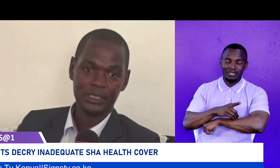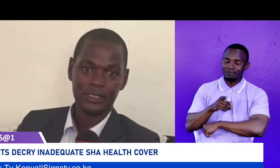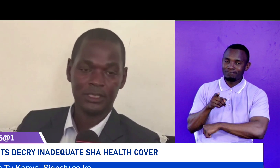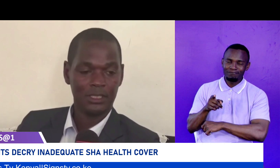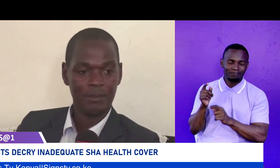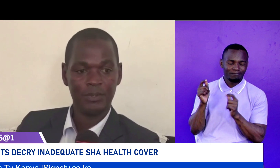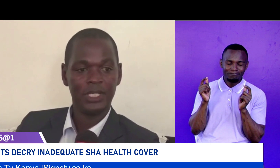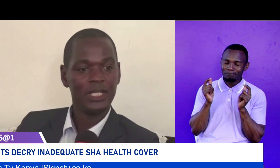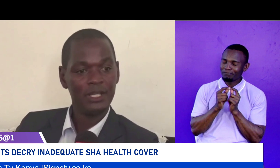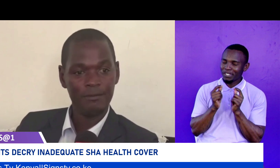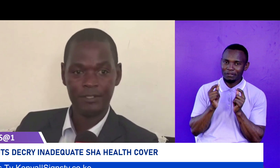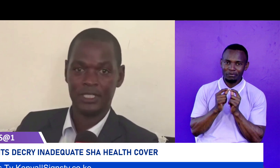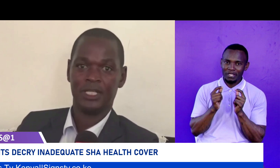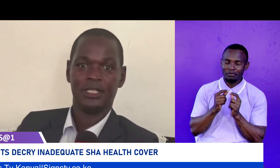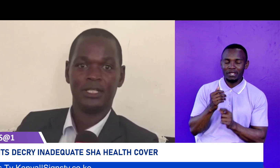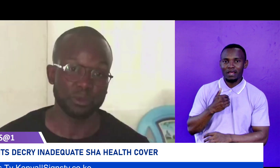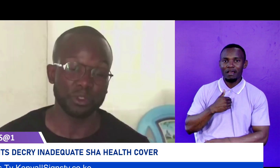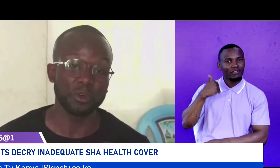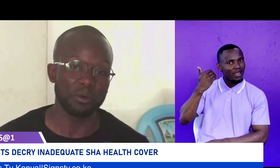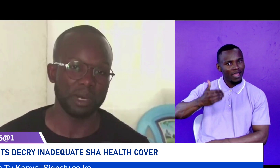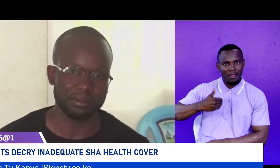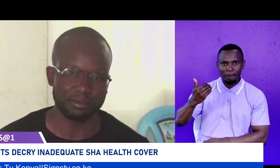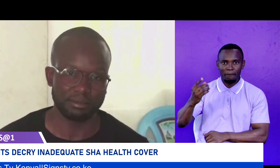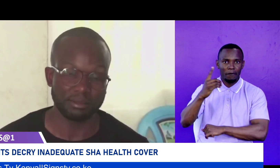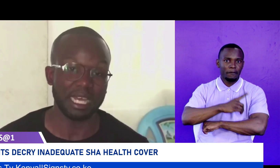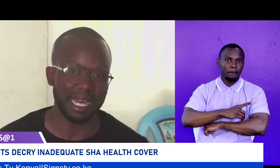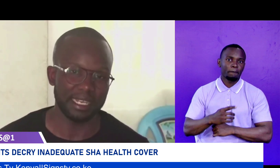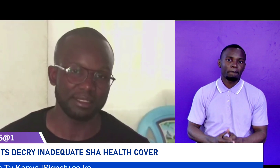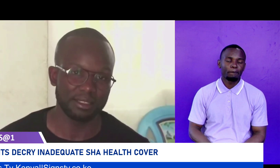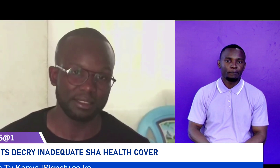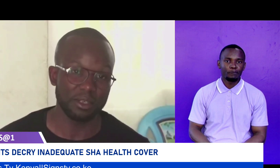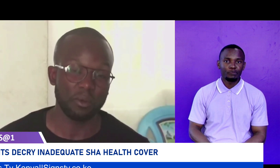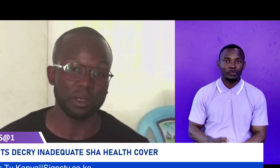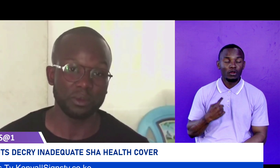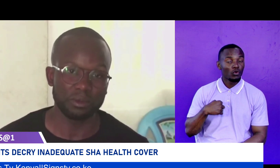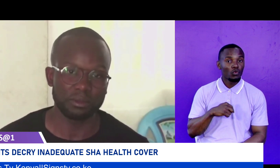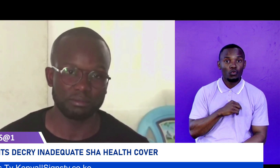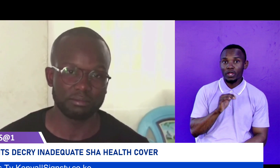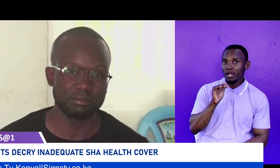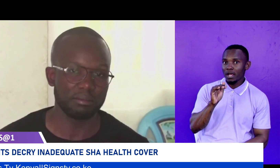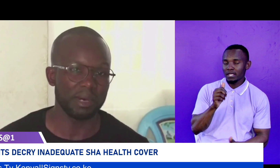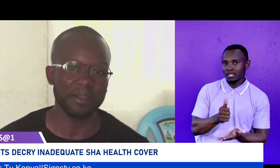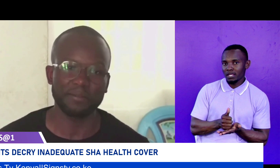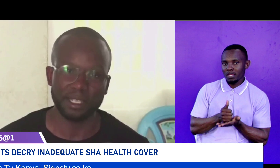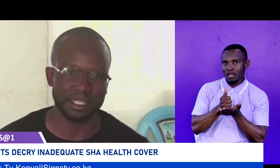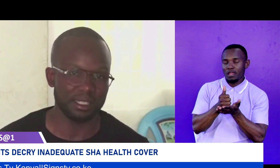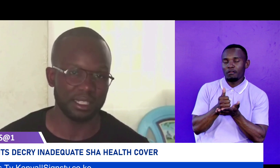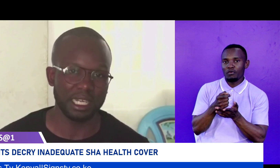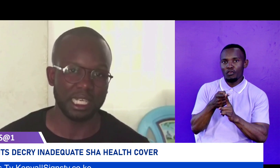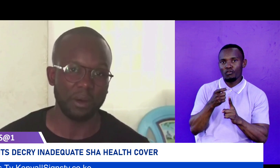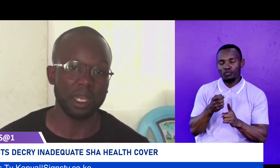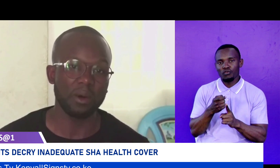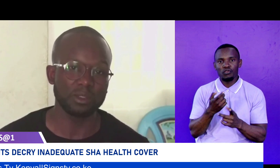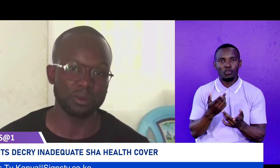crisis in her body, every day. Tukiomba msaada kwa ndugu, marafiki na wale watu